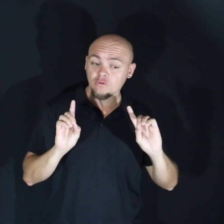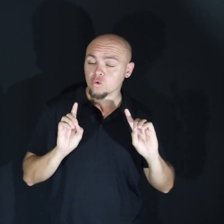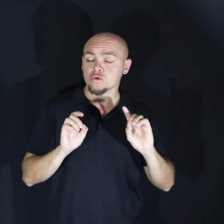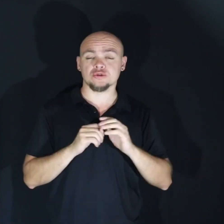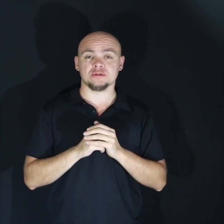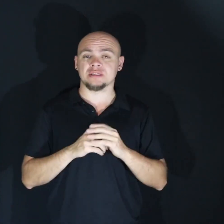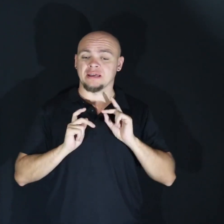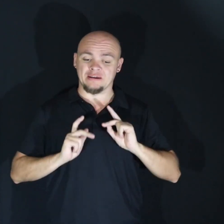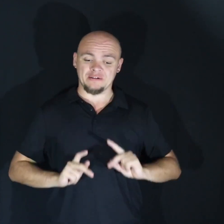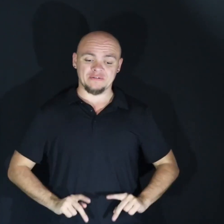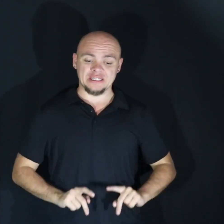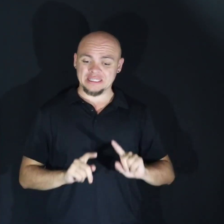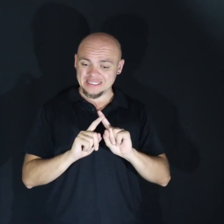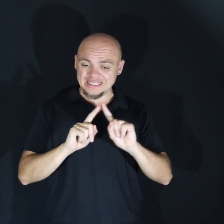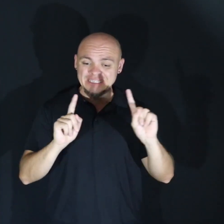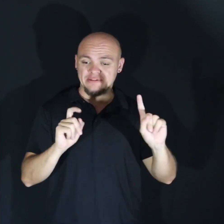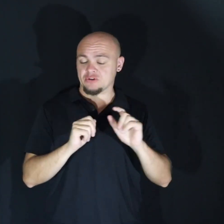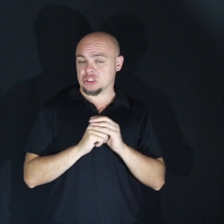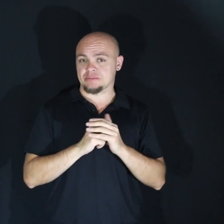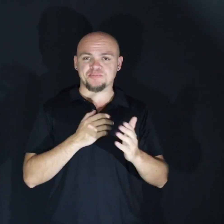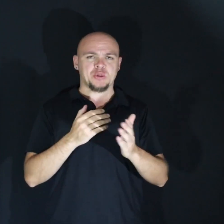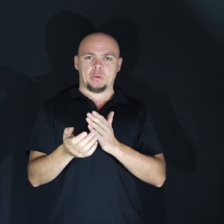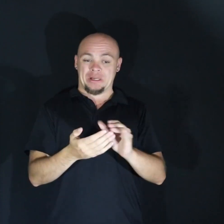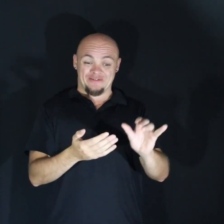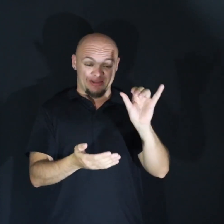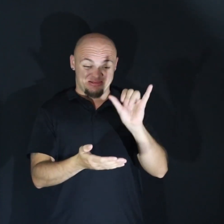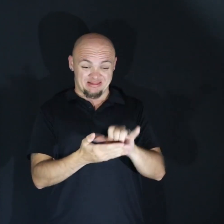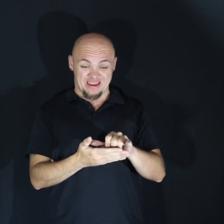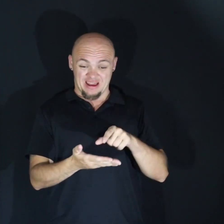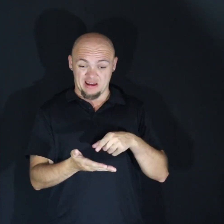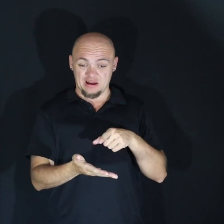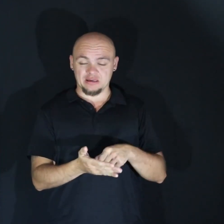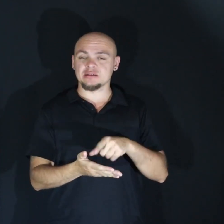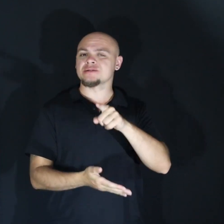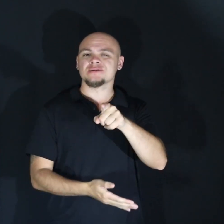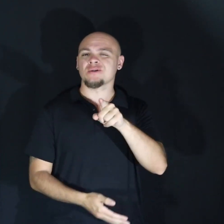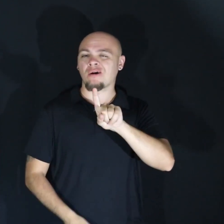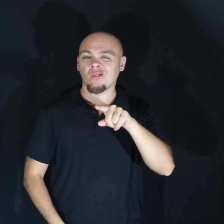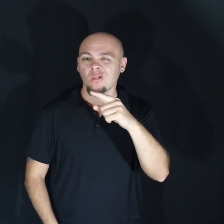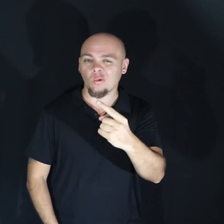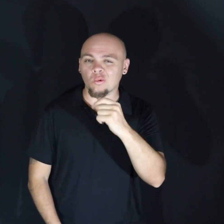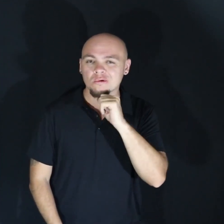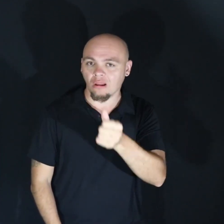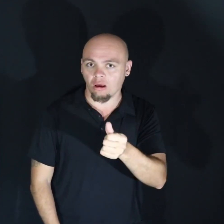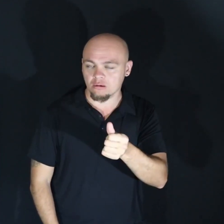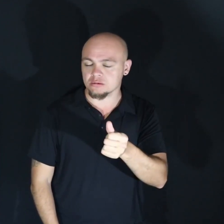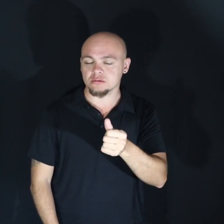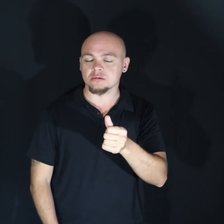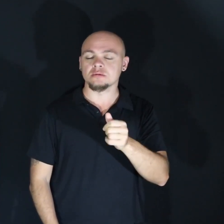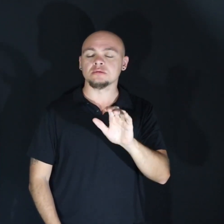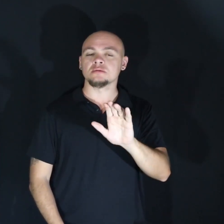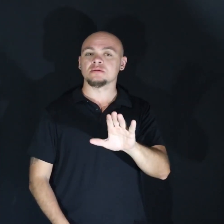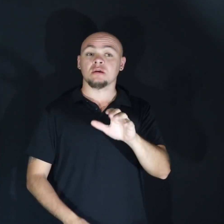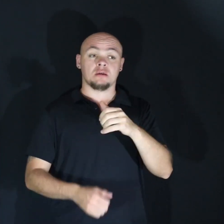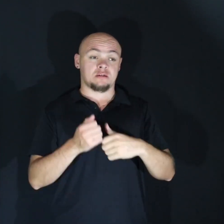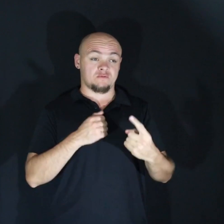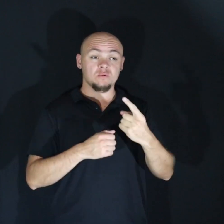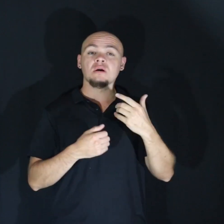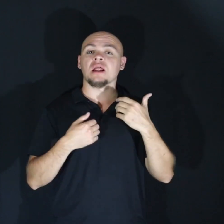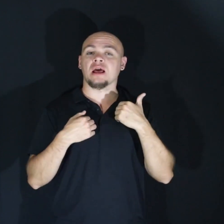or a physical difference. Whatever it is, you're not alone, because everybody has